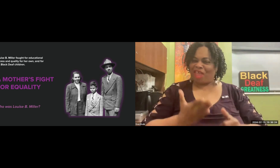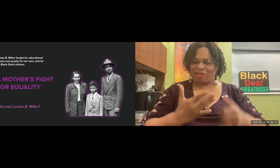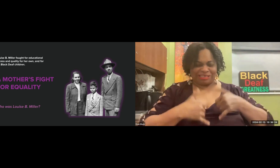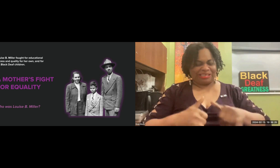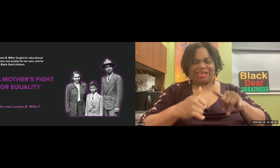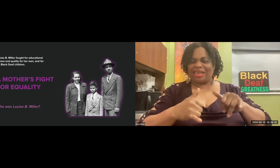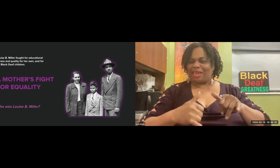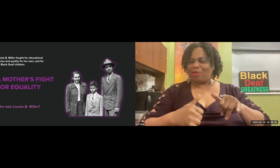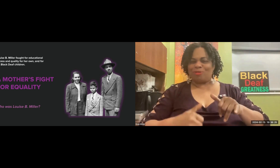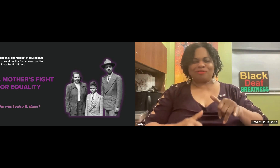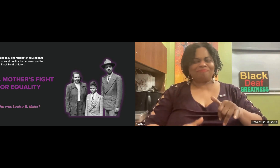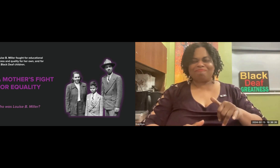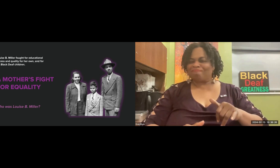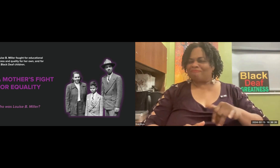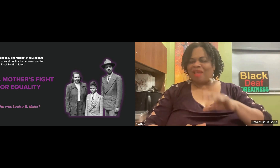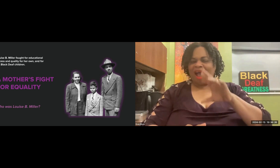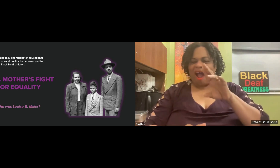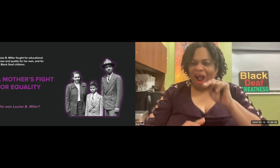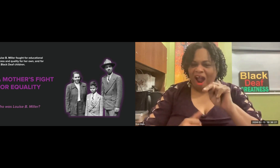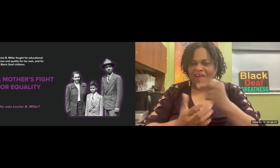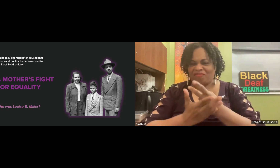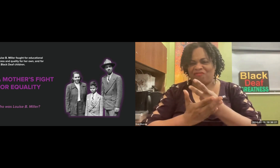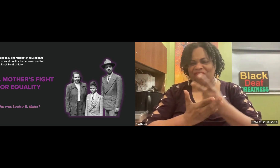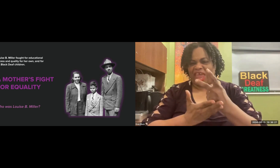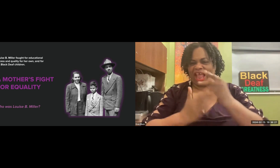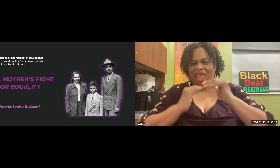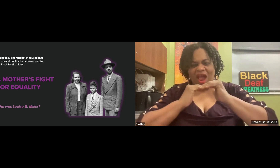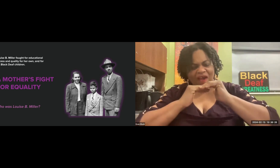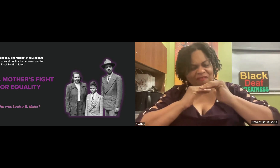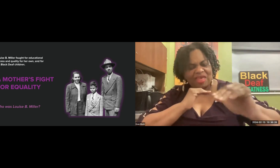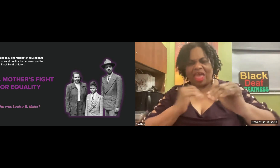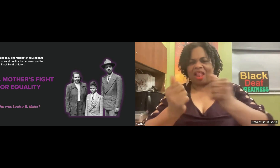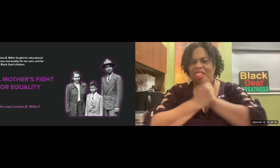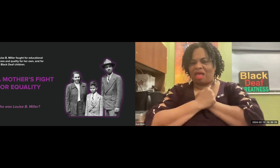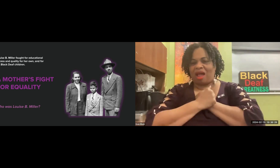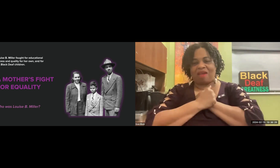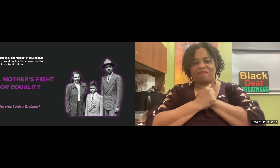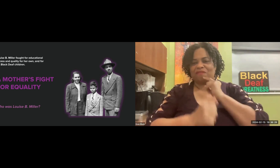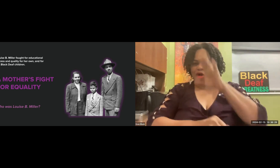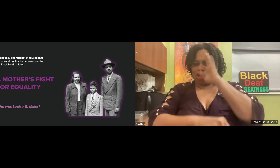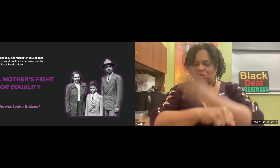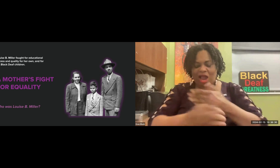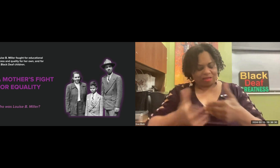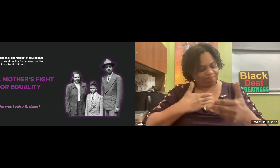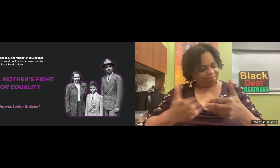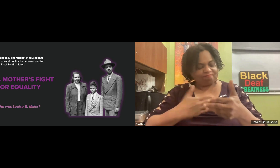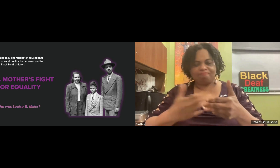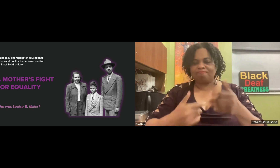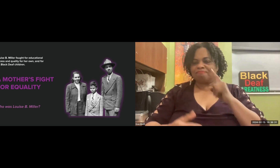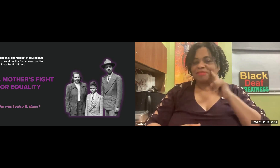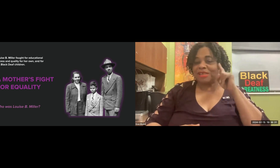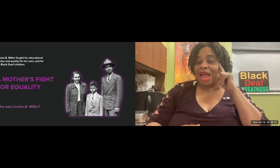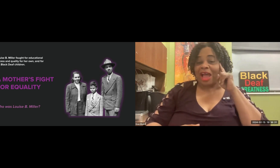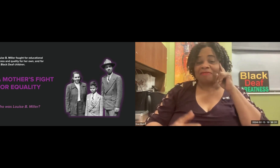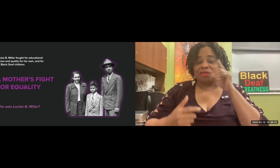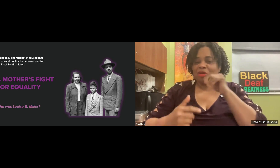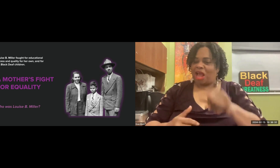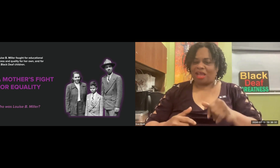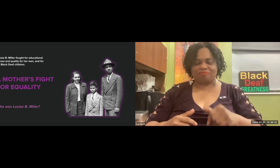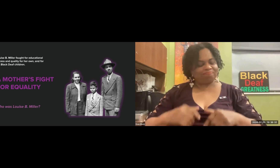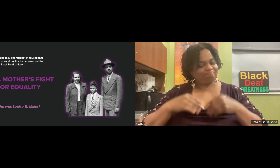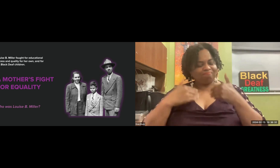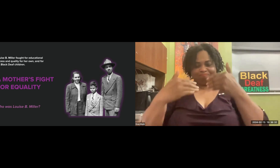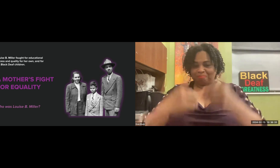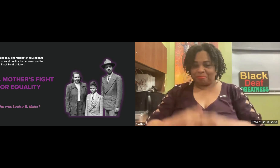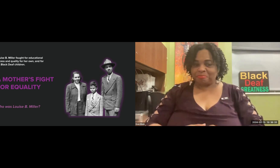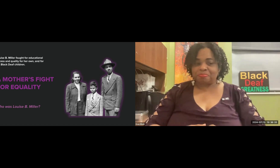But you know what? A mother's love triumphs. Her love was there. And unfailing level of love for her